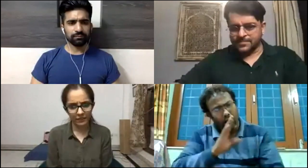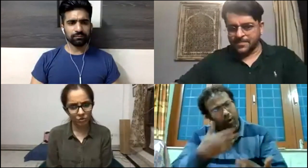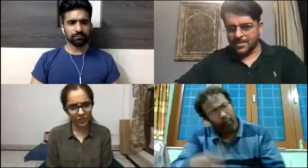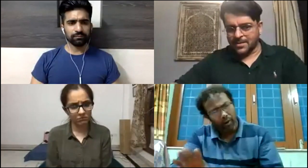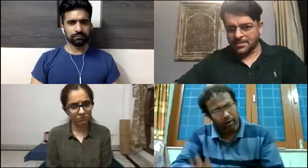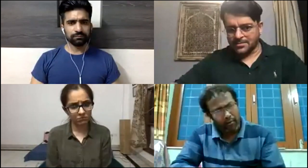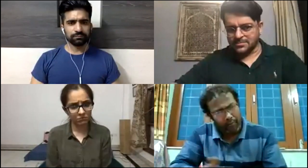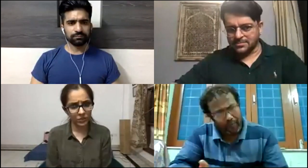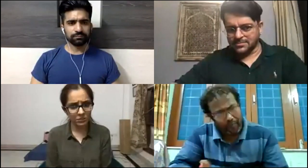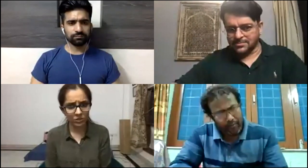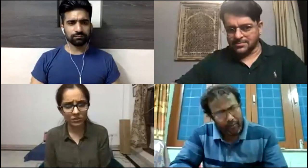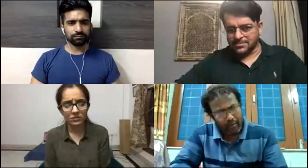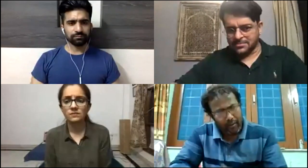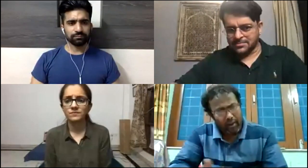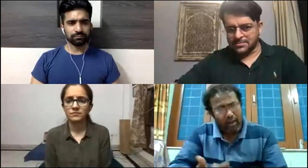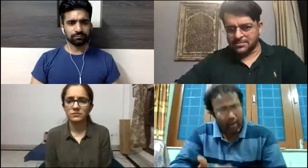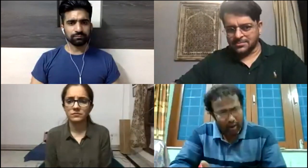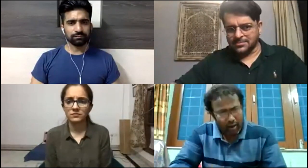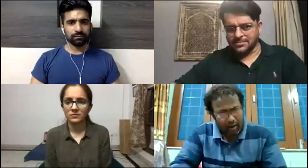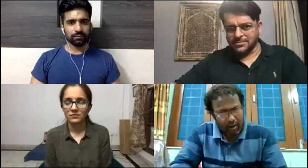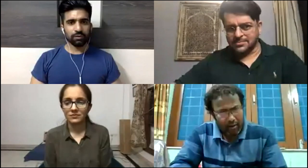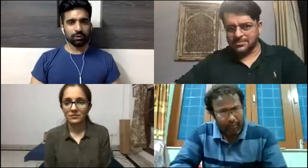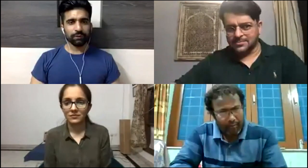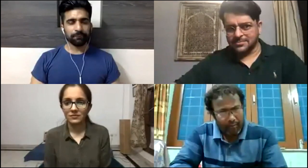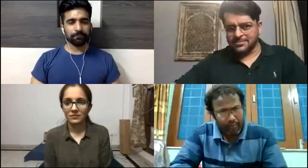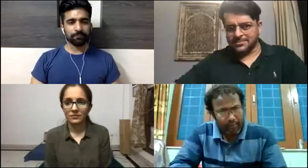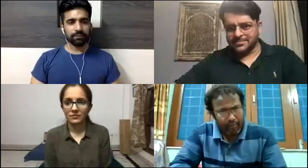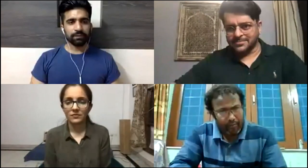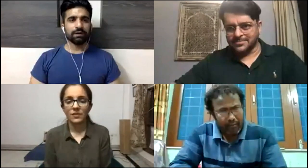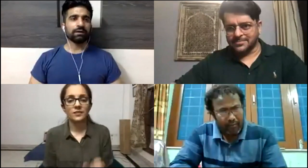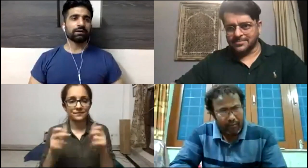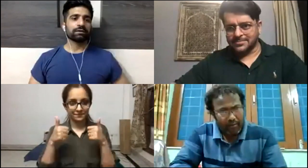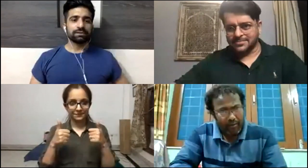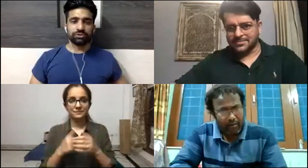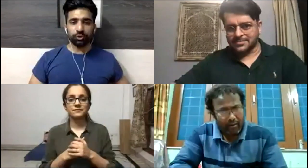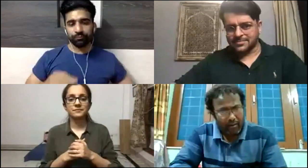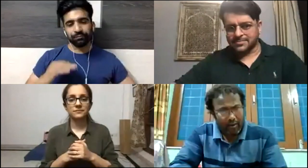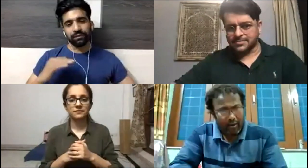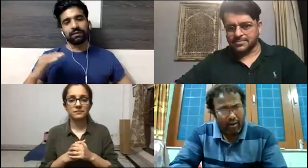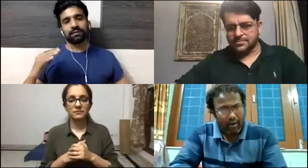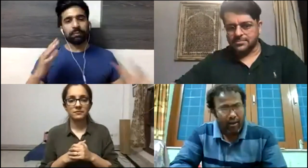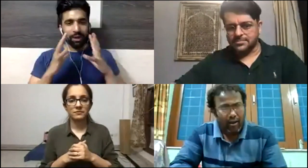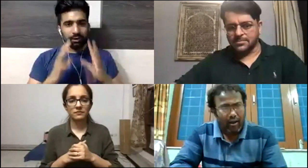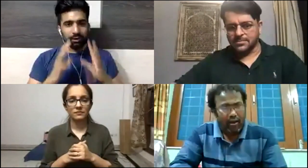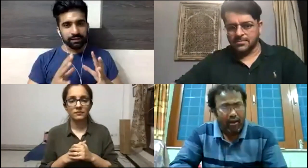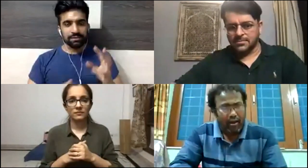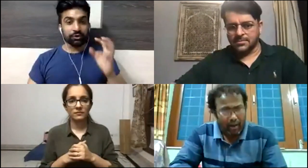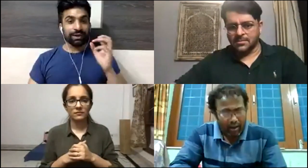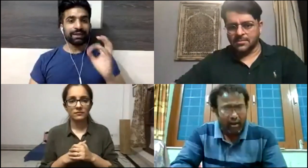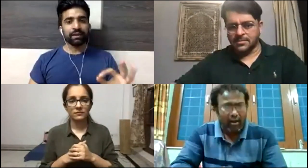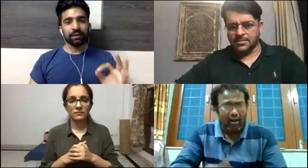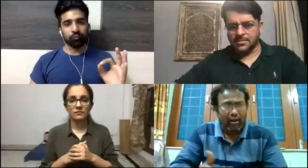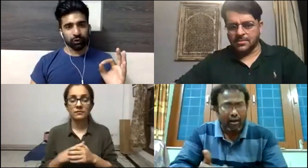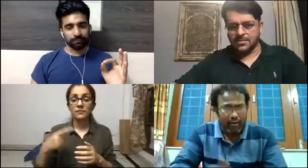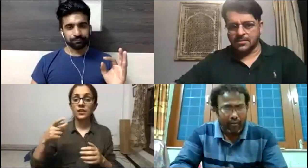like drink boiled water? Okay. Uh, so the priority is